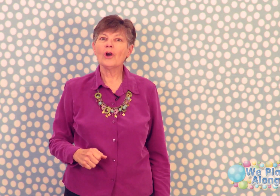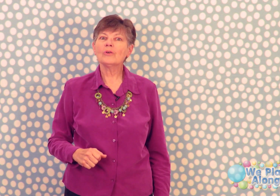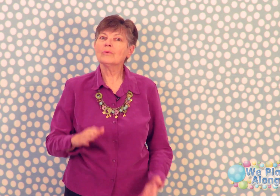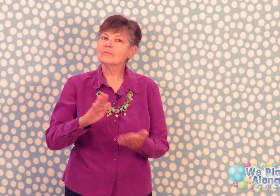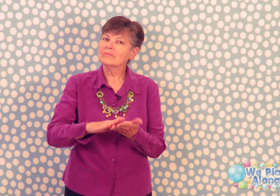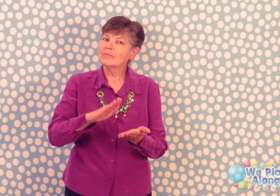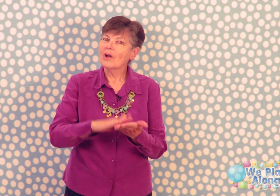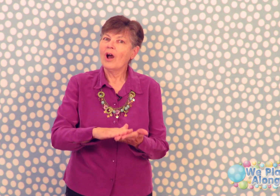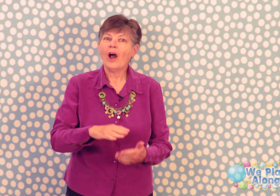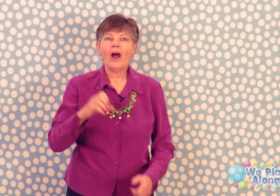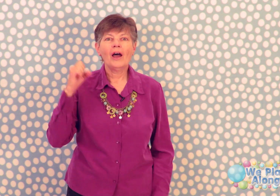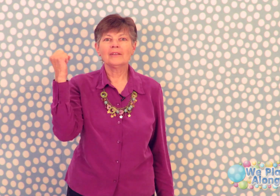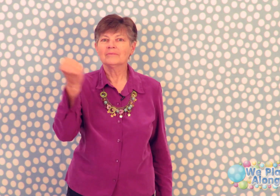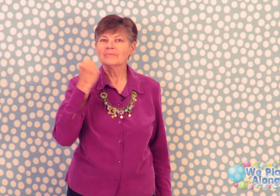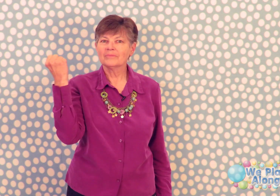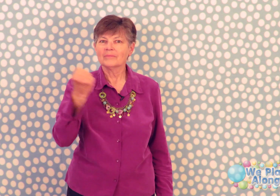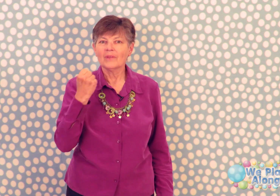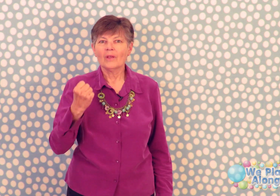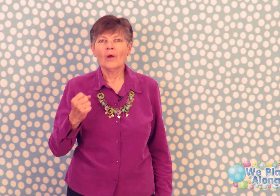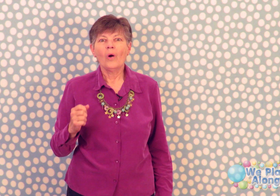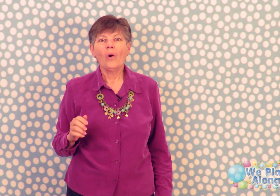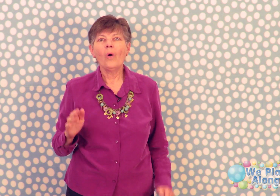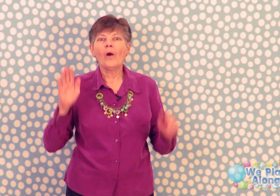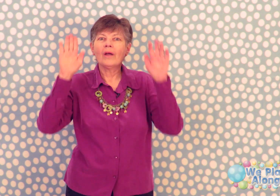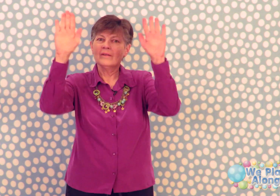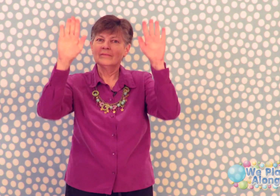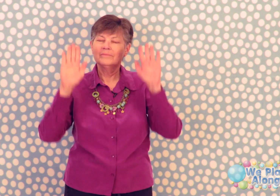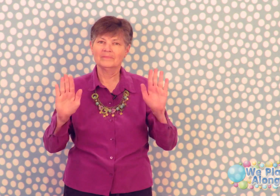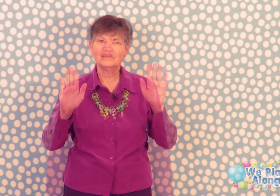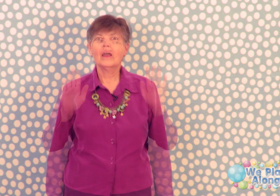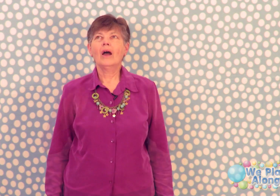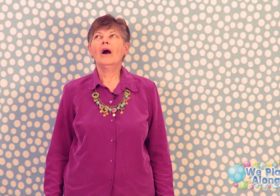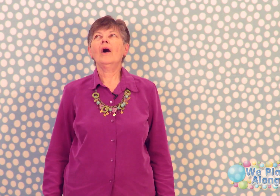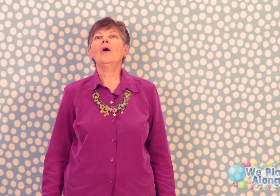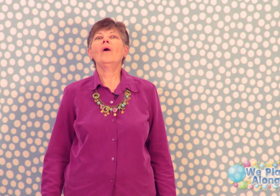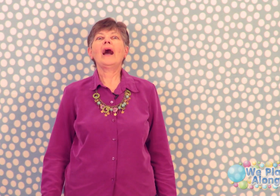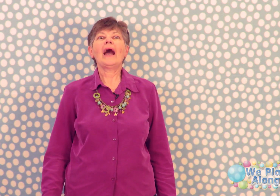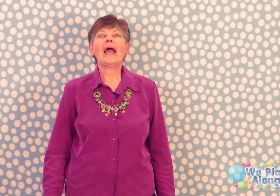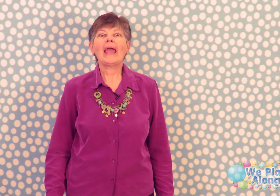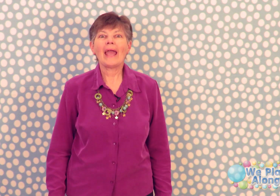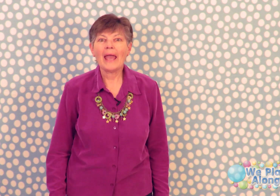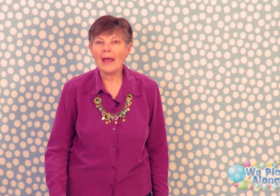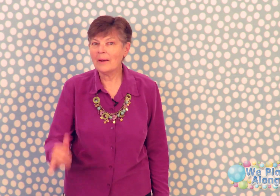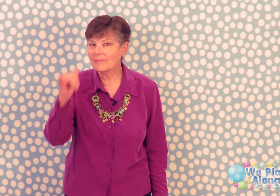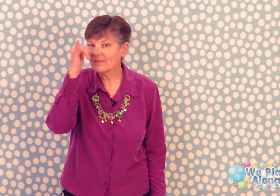no on or, oh, I am,